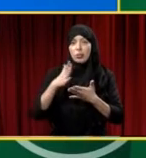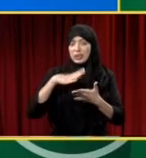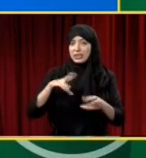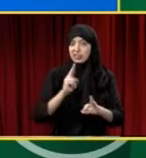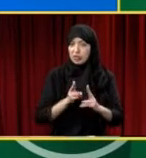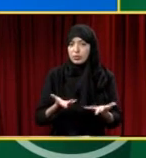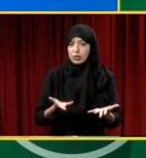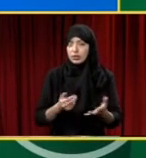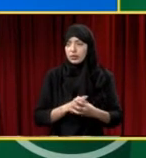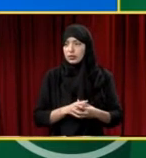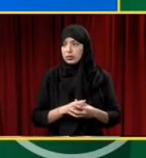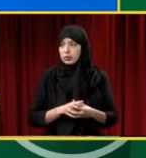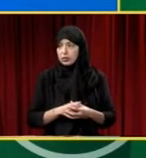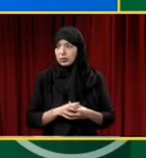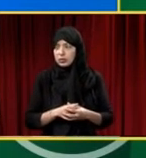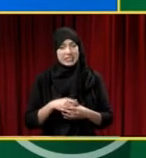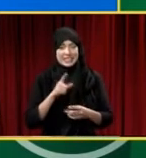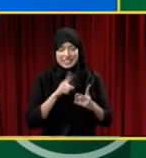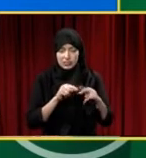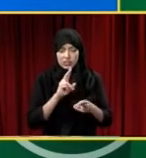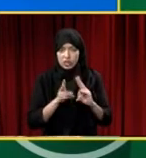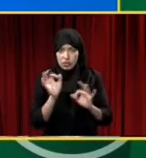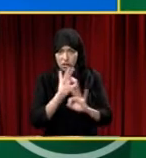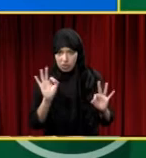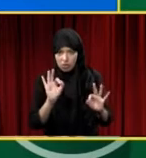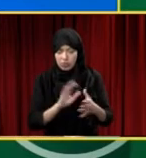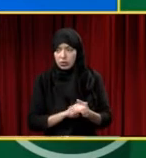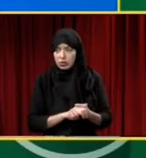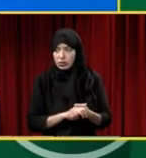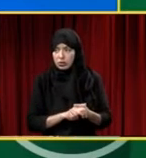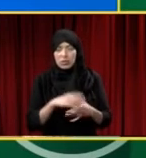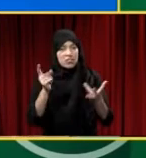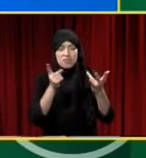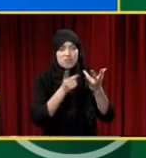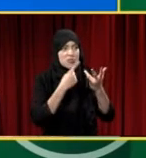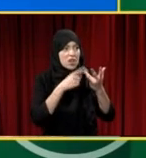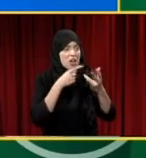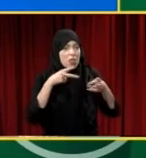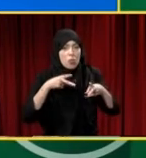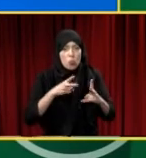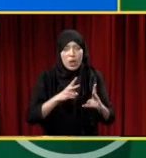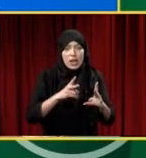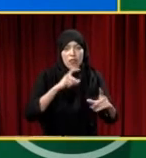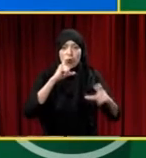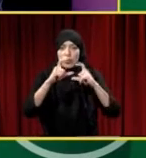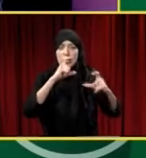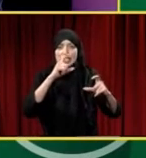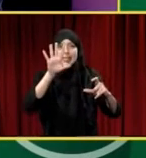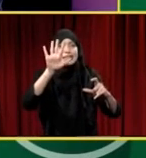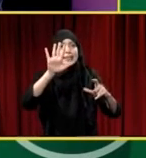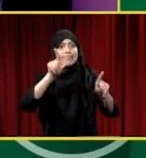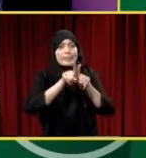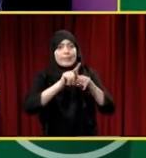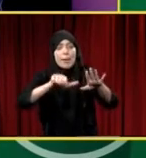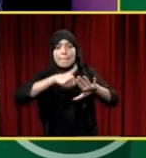for SARS. And if we don't have an interpreter, we're doing other form of Ishara. It's not BSL, but it's signing. And it's like there's a lot